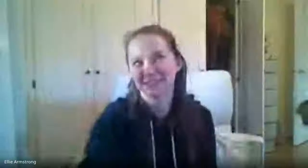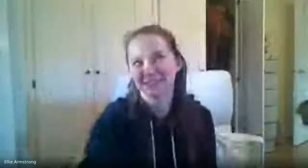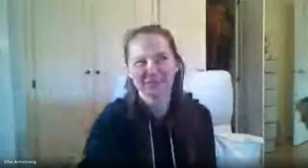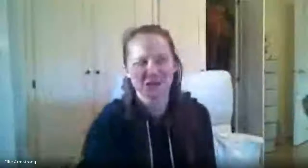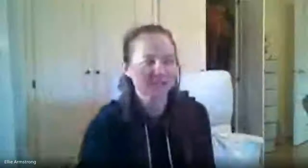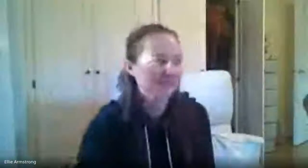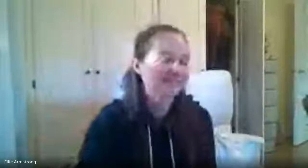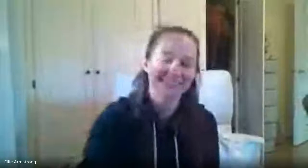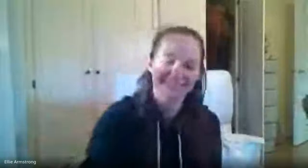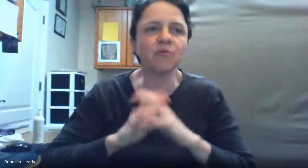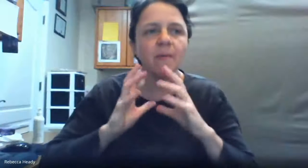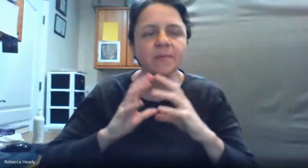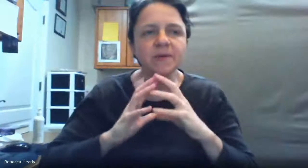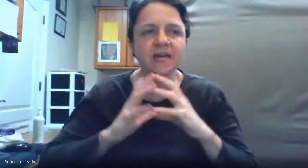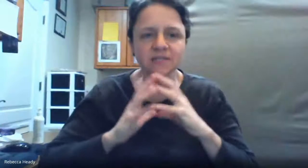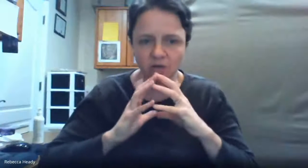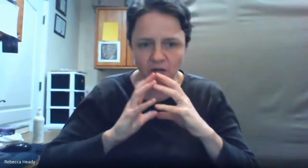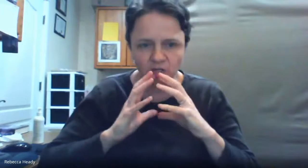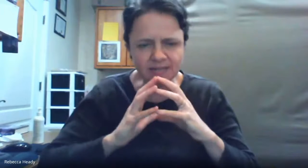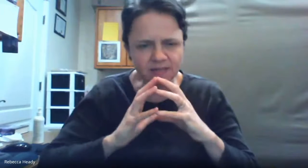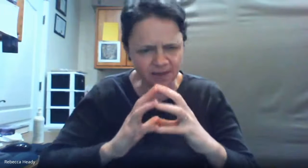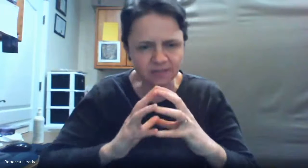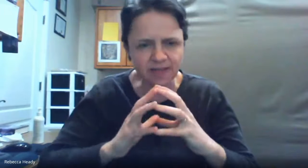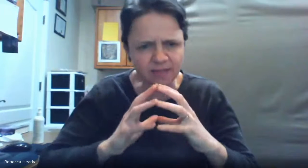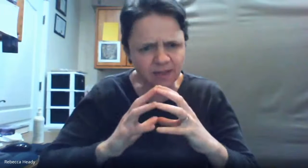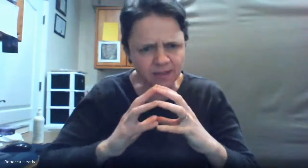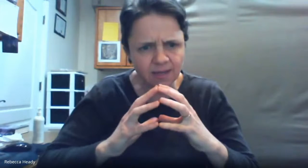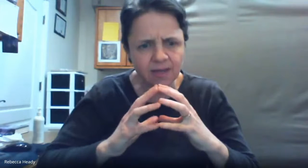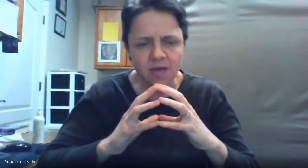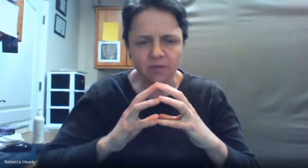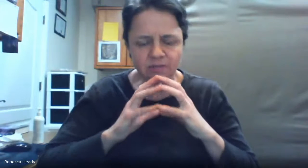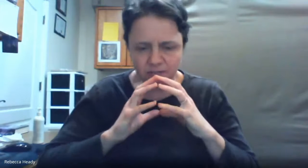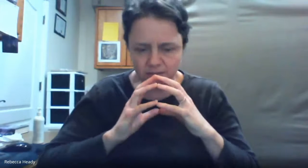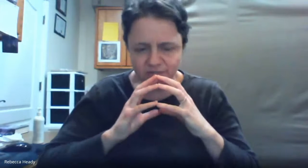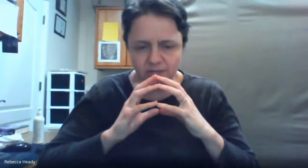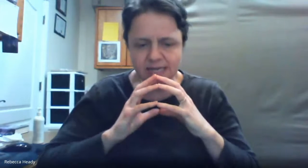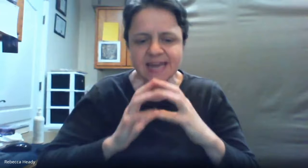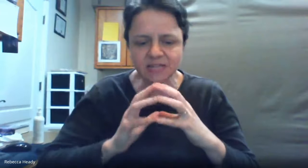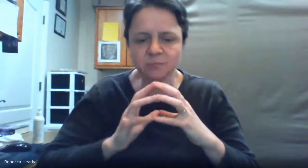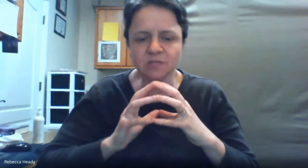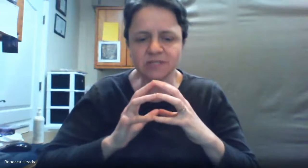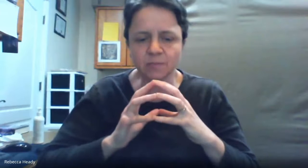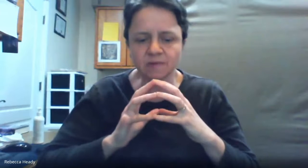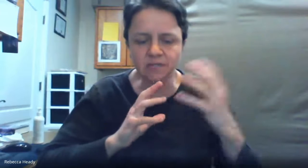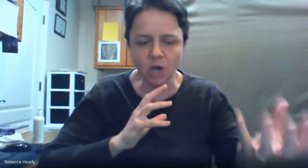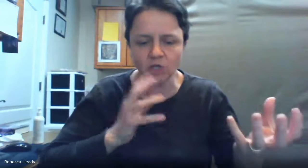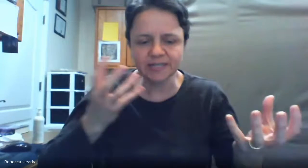trucks. Probably because they're concrete things. I think there's a connection between something that's concrete